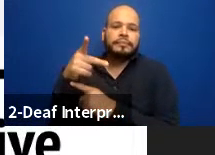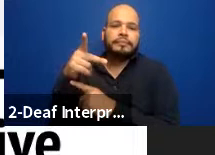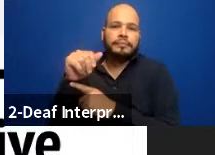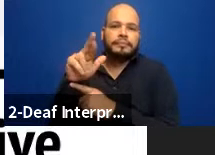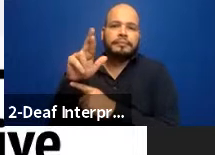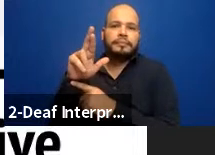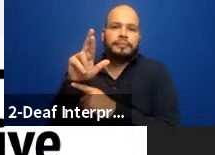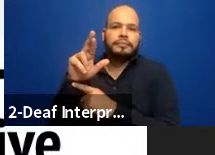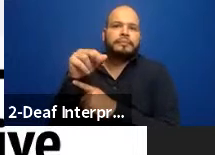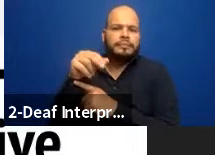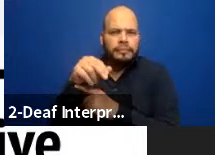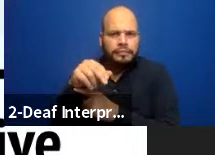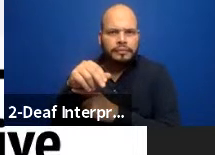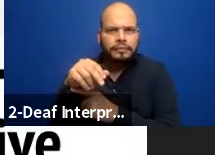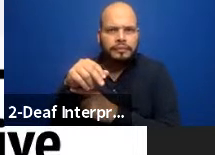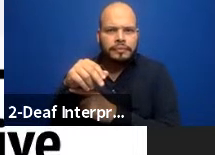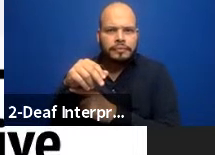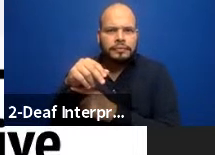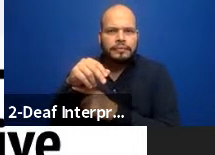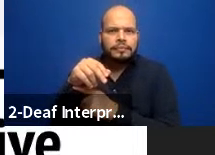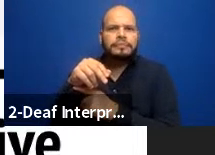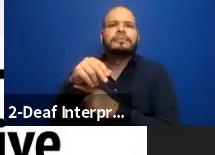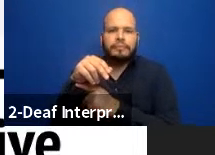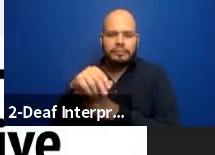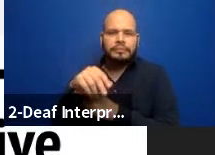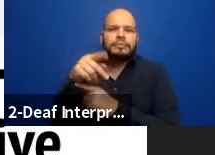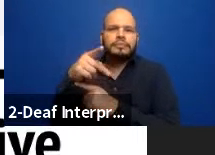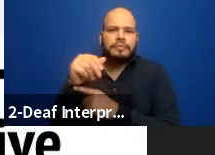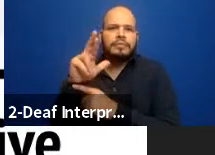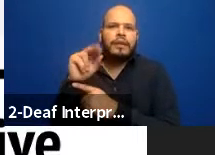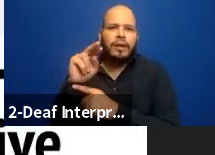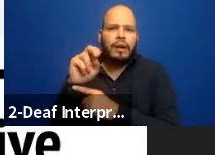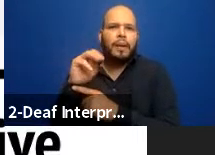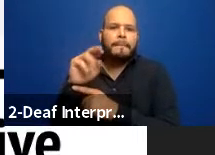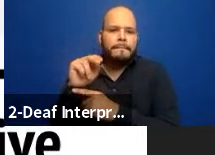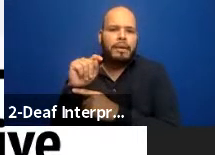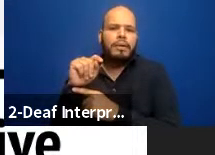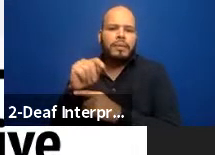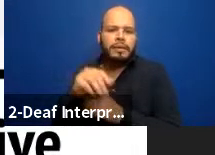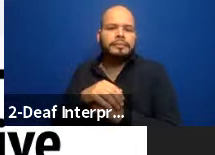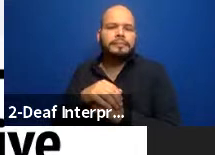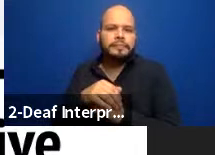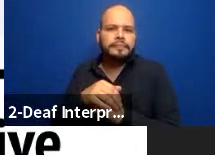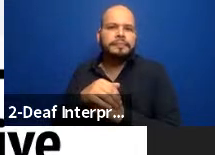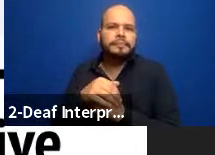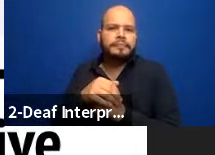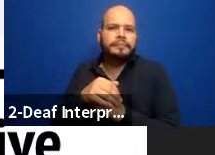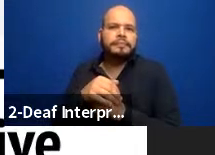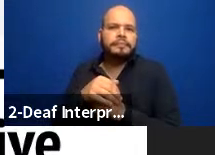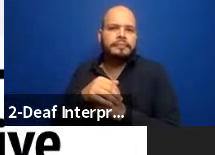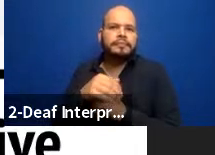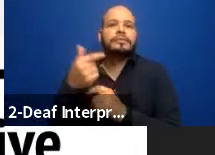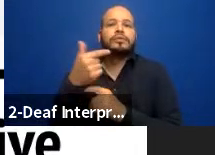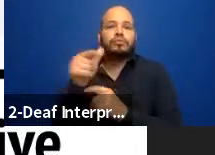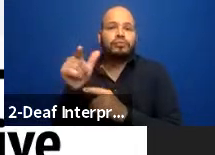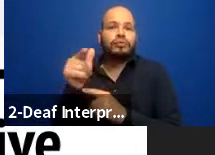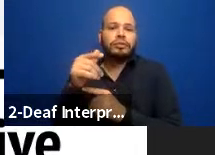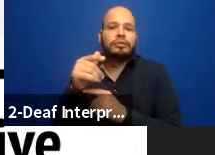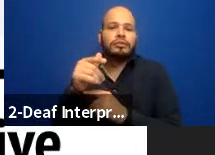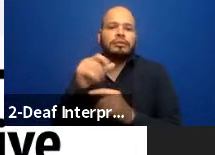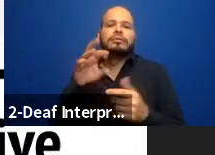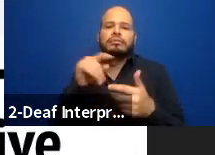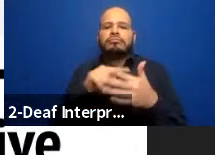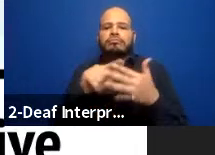power, Sefatnit Haptom, Corey Green, Alex Davis, who's also one of our panelists